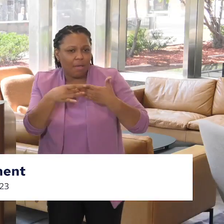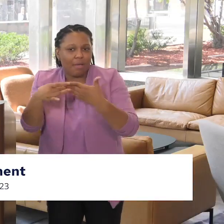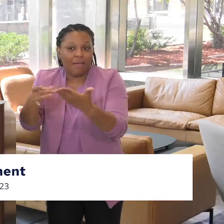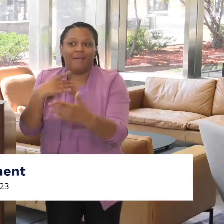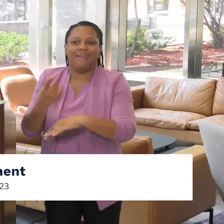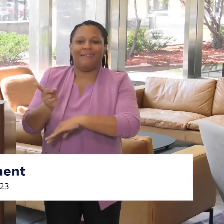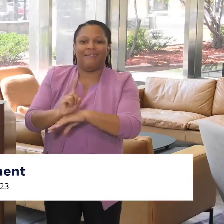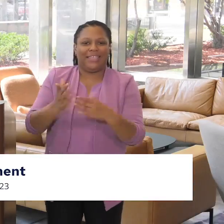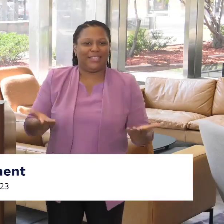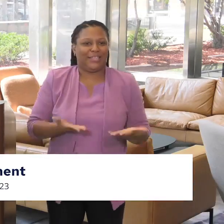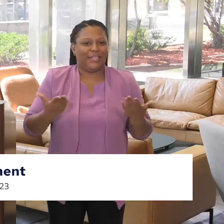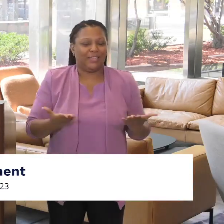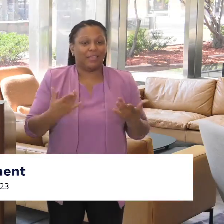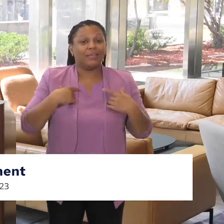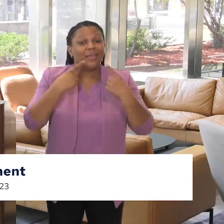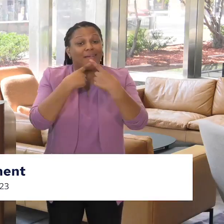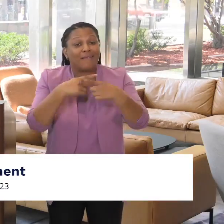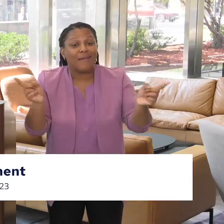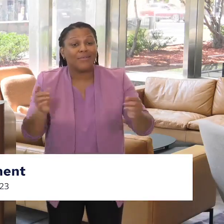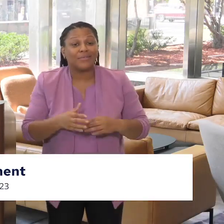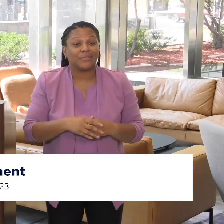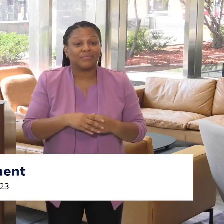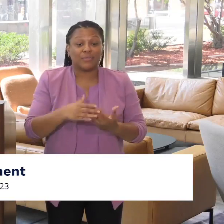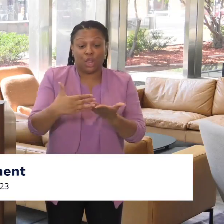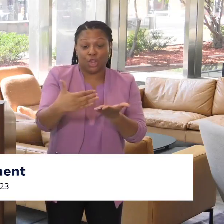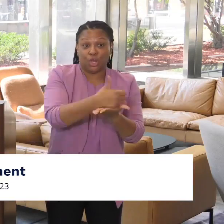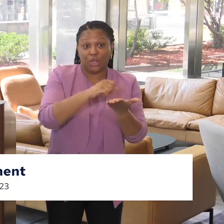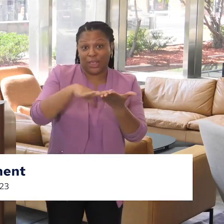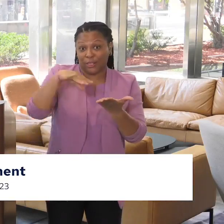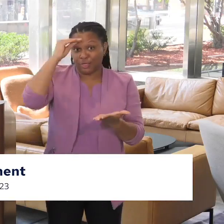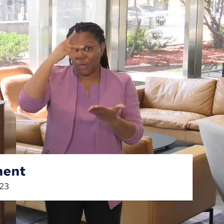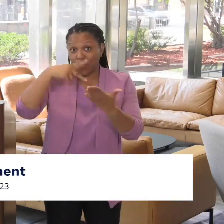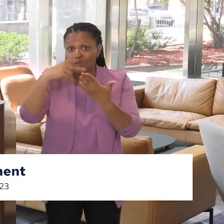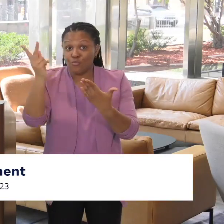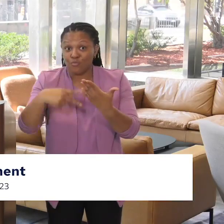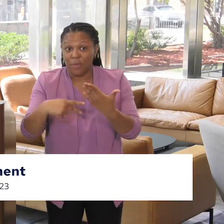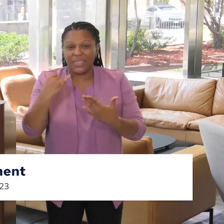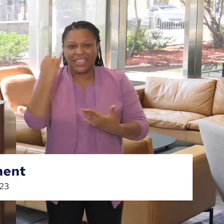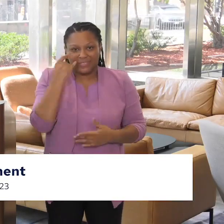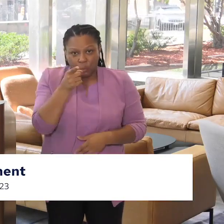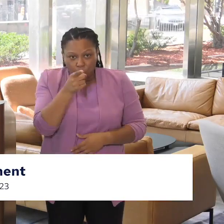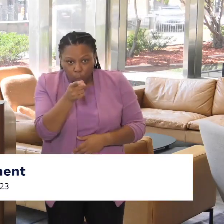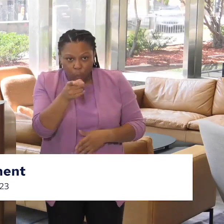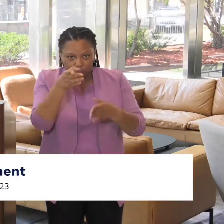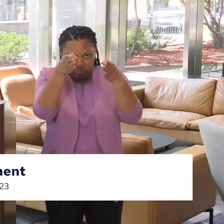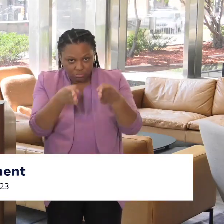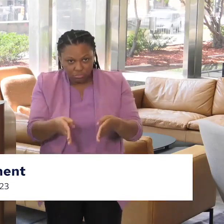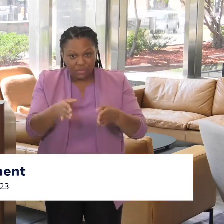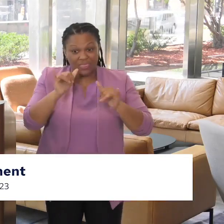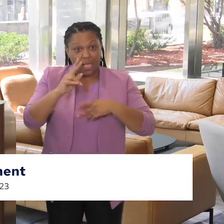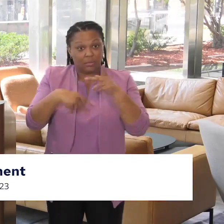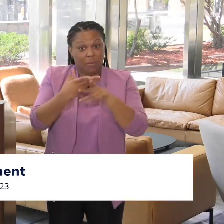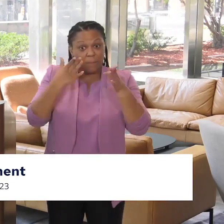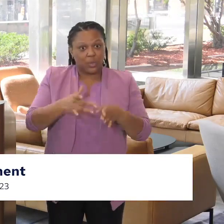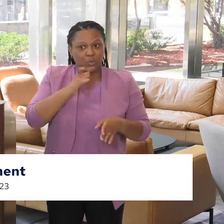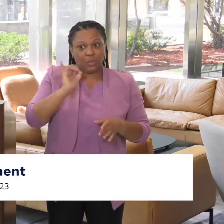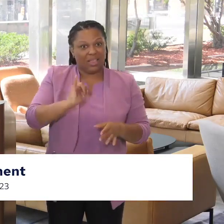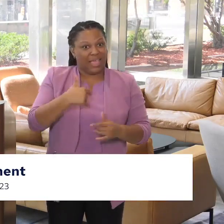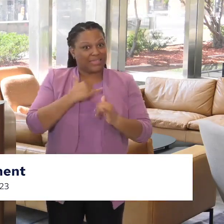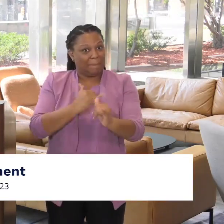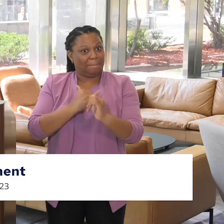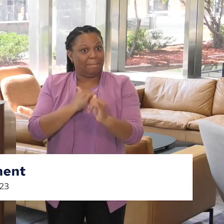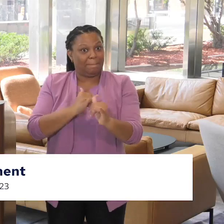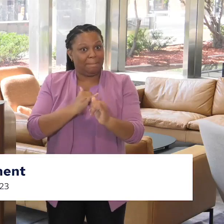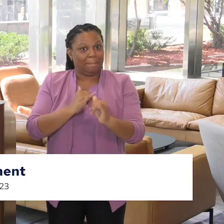to announce the Earn and Learn program. And I just want to say, if you are one of those young people, like I was, and if you know those young people, a parent to